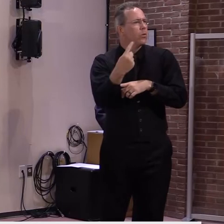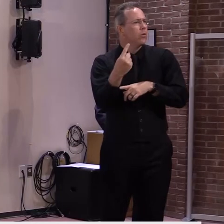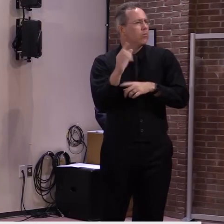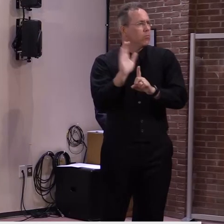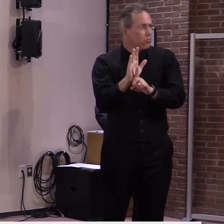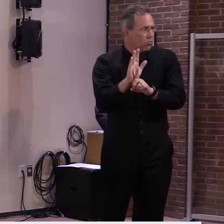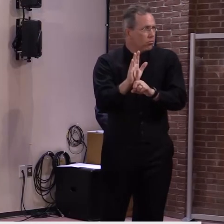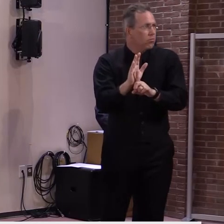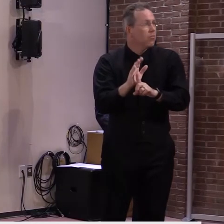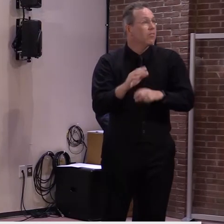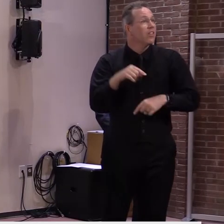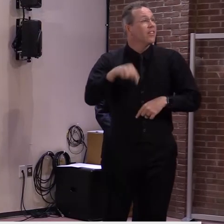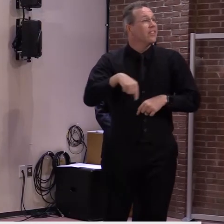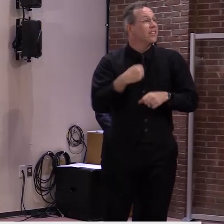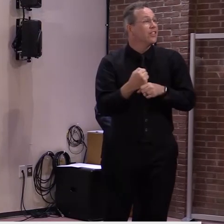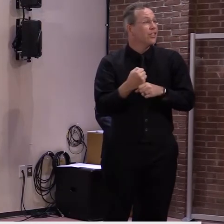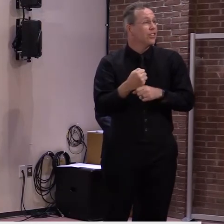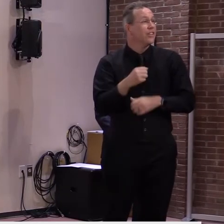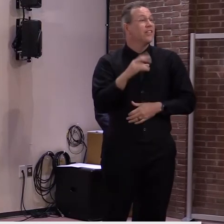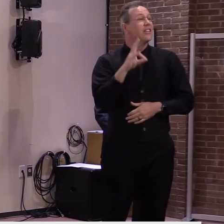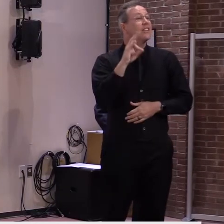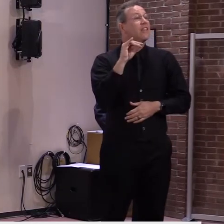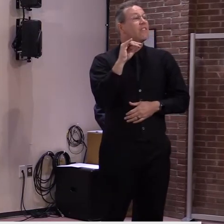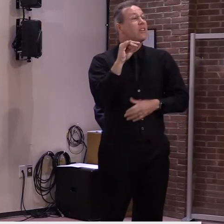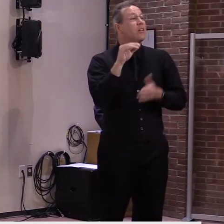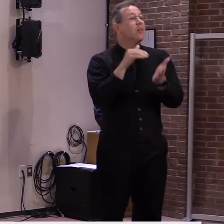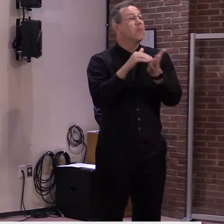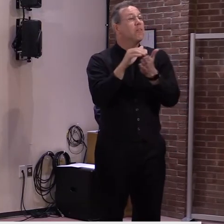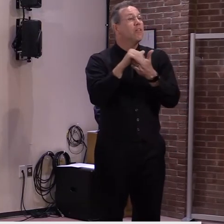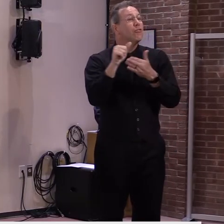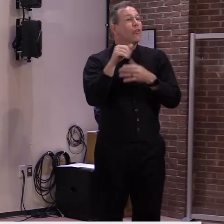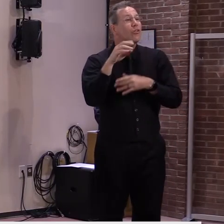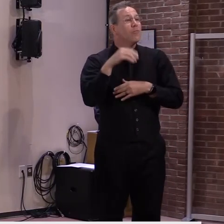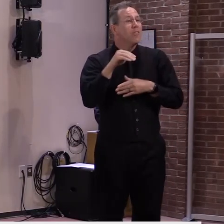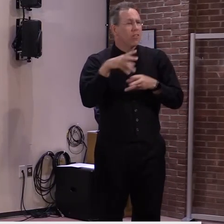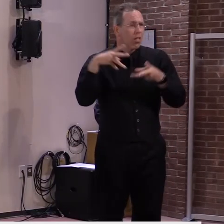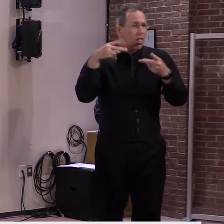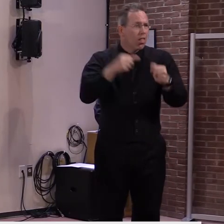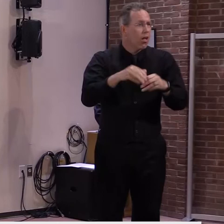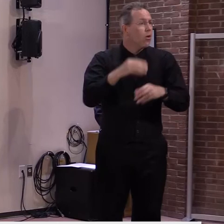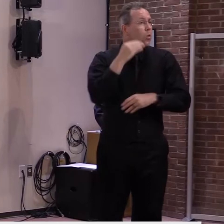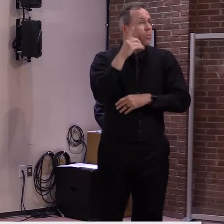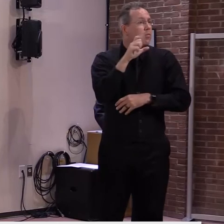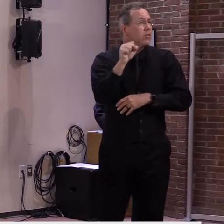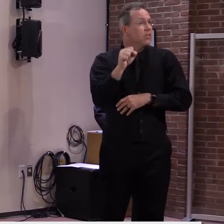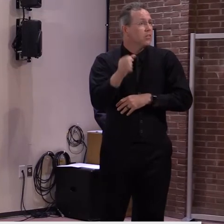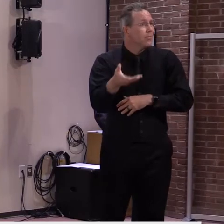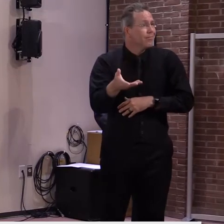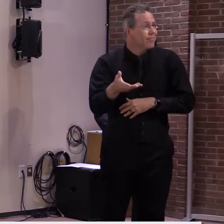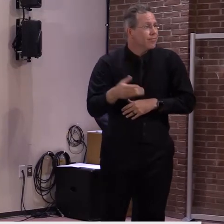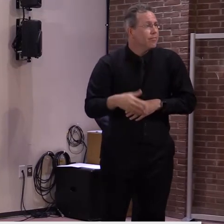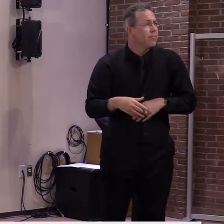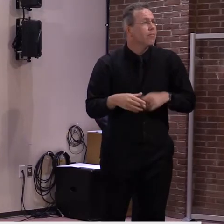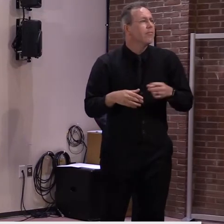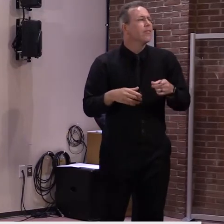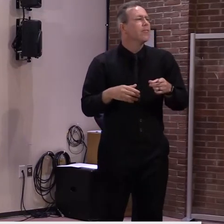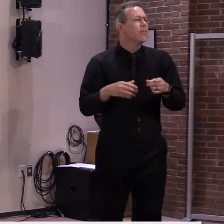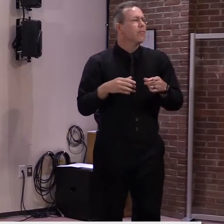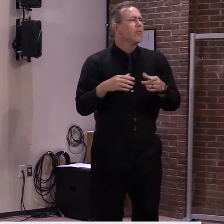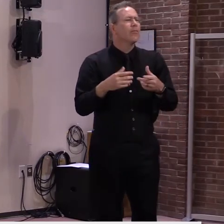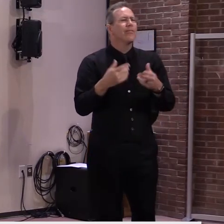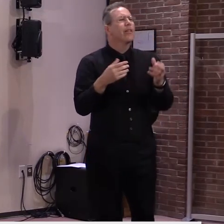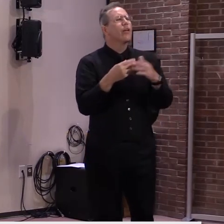for this reason alone. So, and that's through FEMA. We were able to utilize that, but we're not going to have FEMA in the future